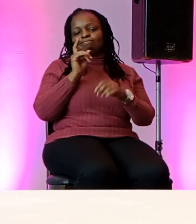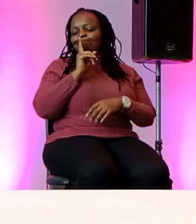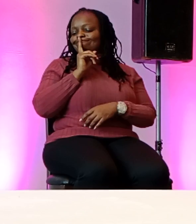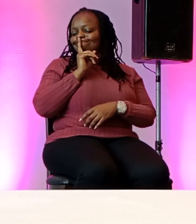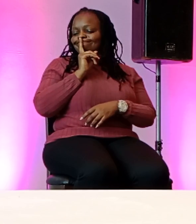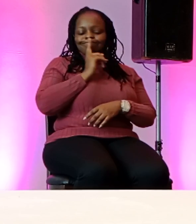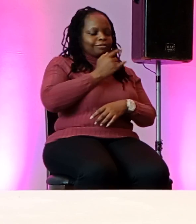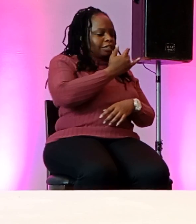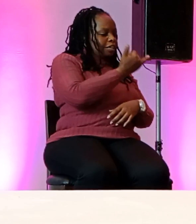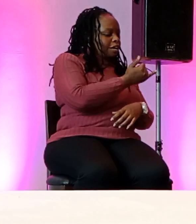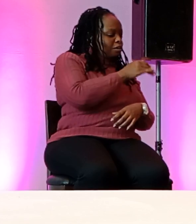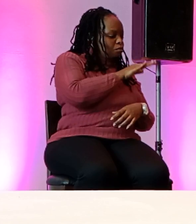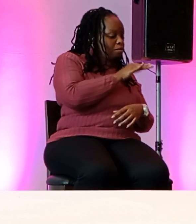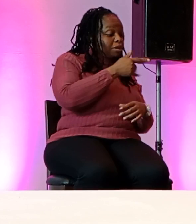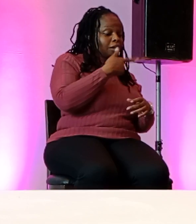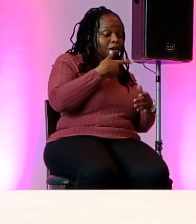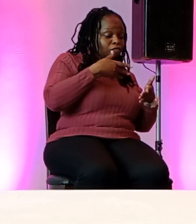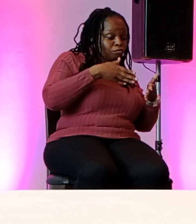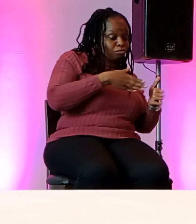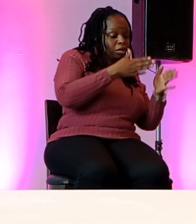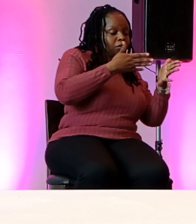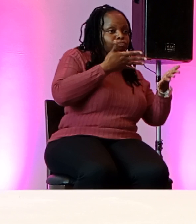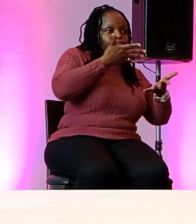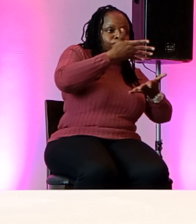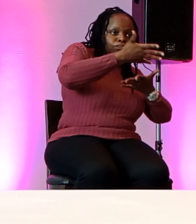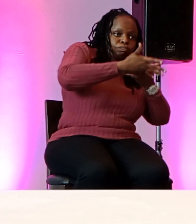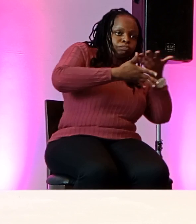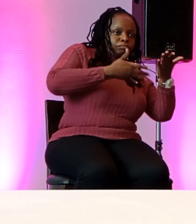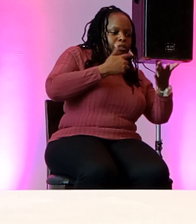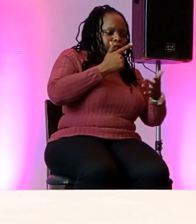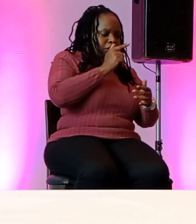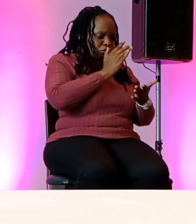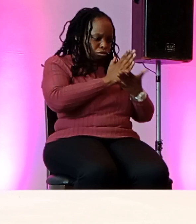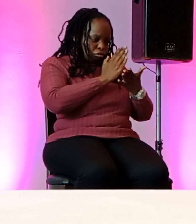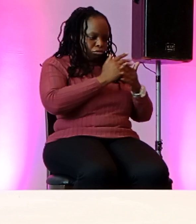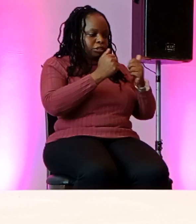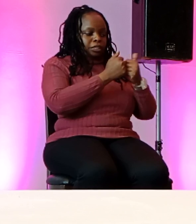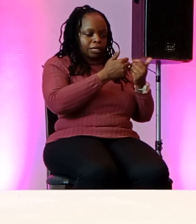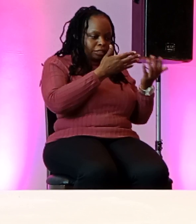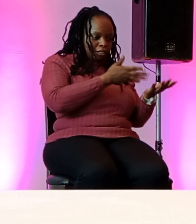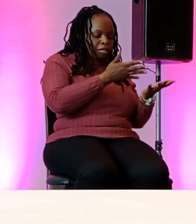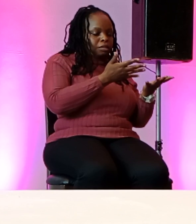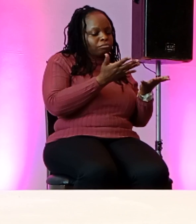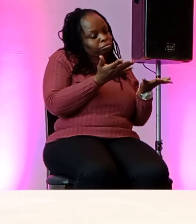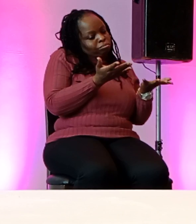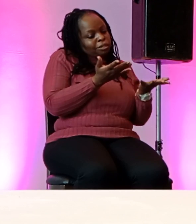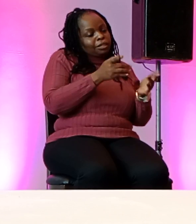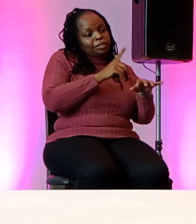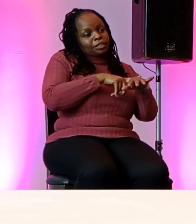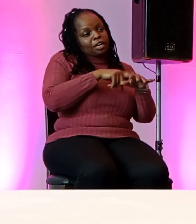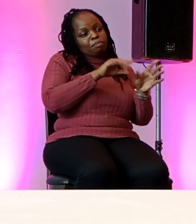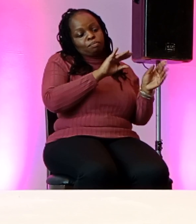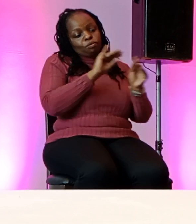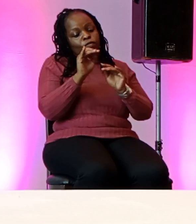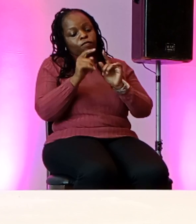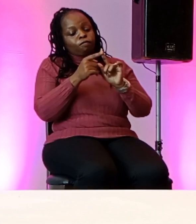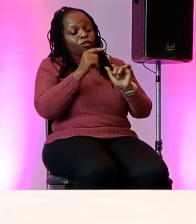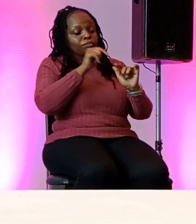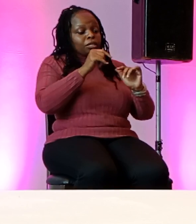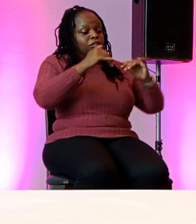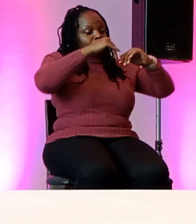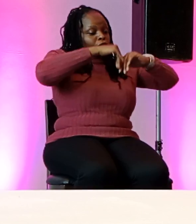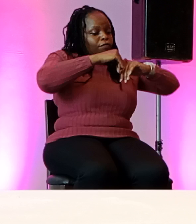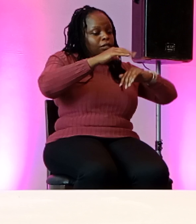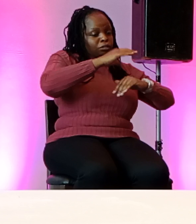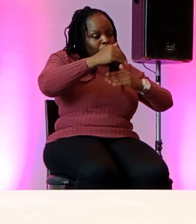younger women have a way of speaking and saying, this is the challenge we are going through. So as we move throughout this conference and